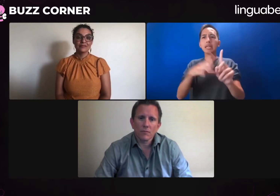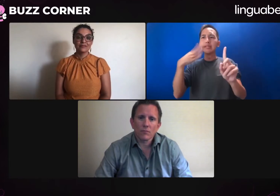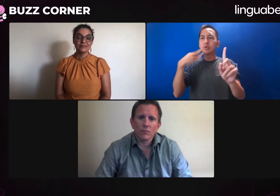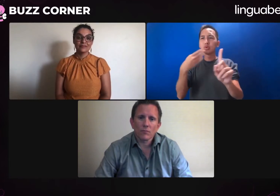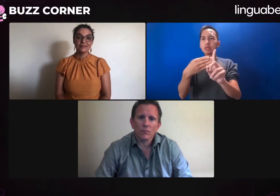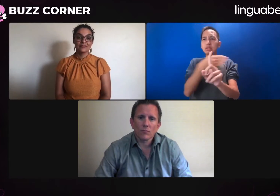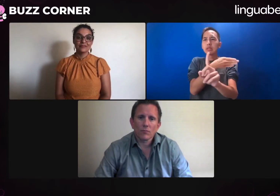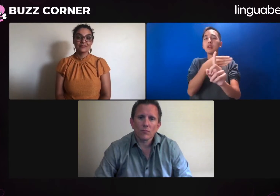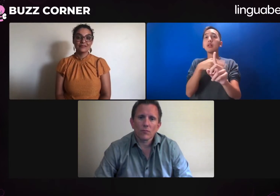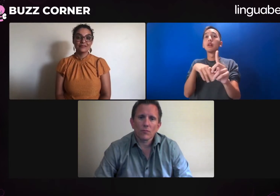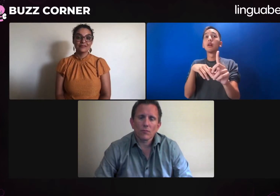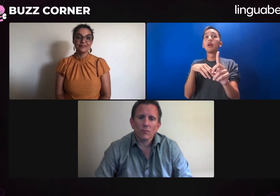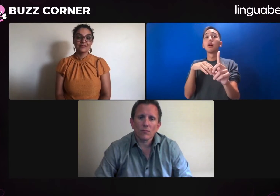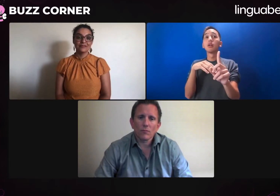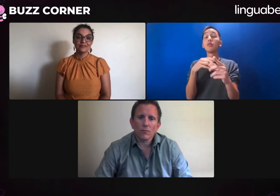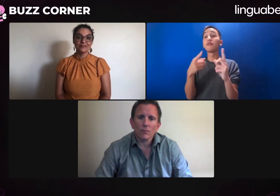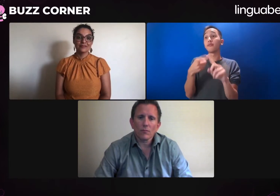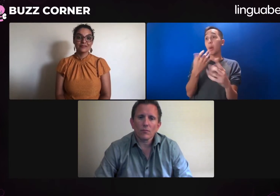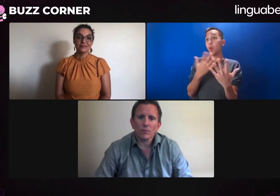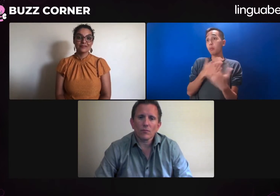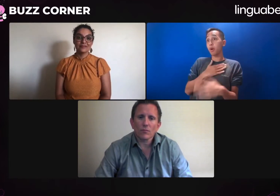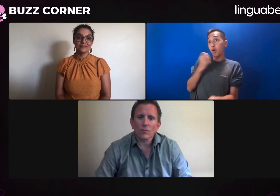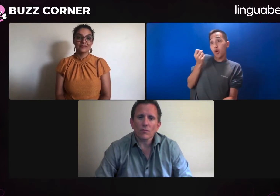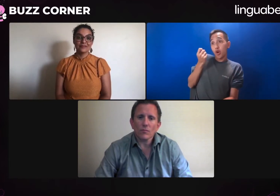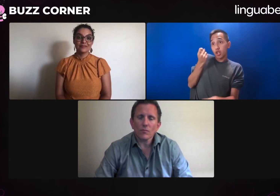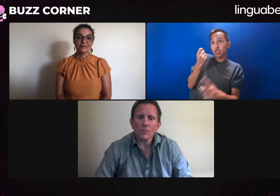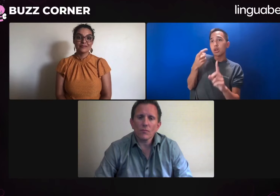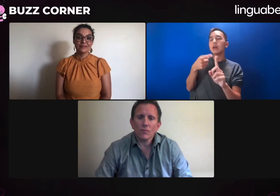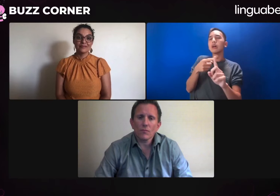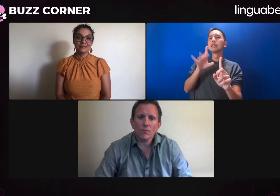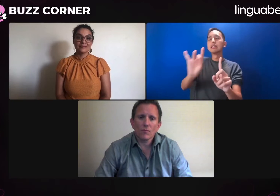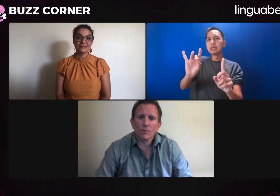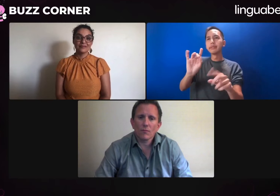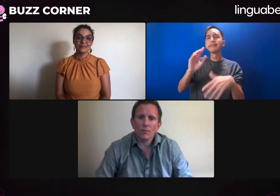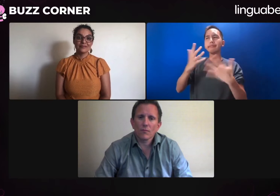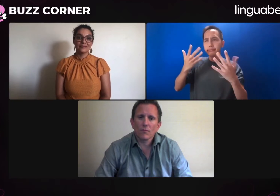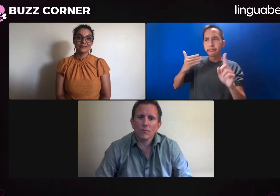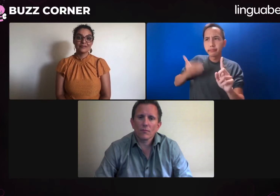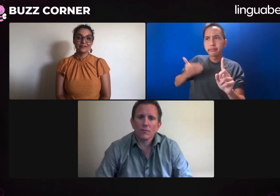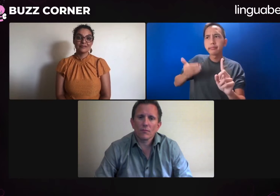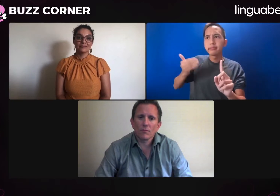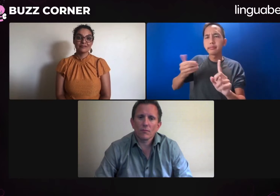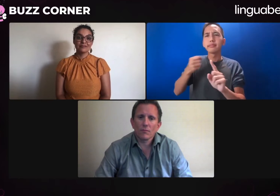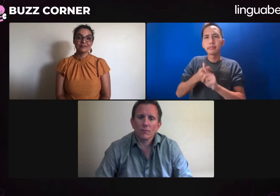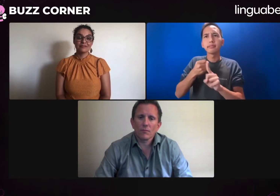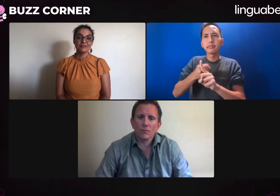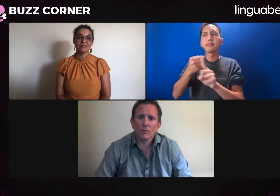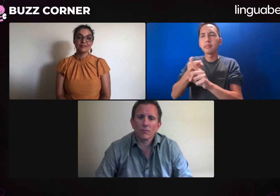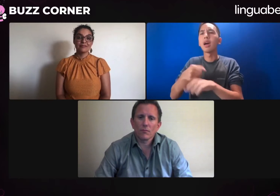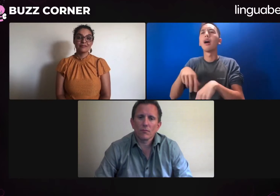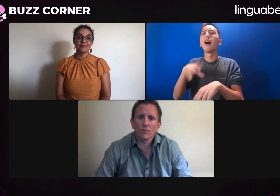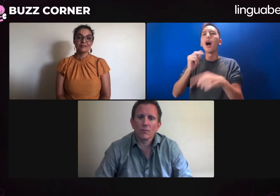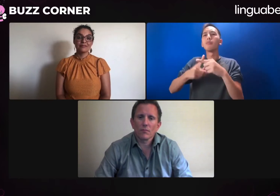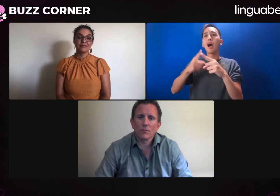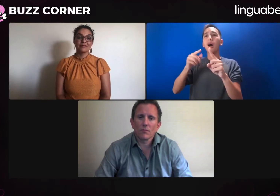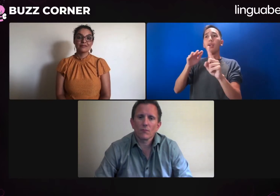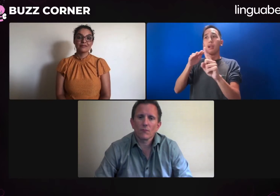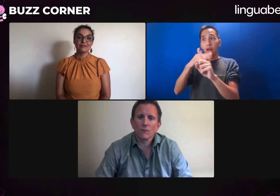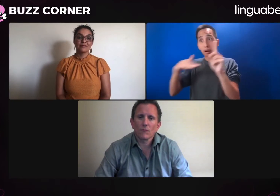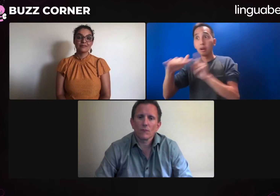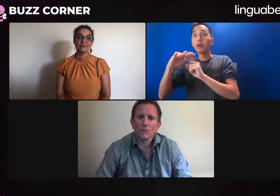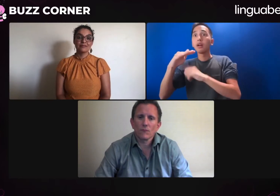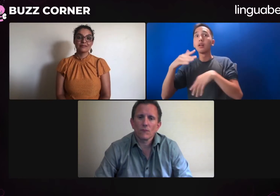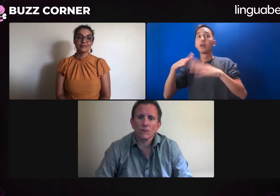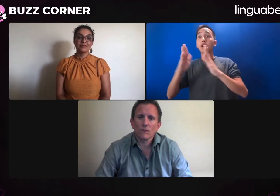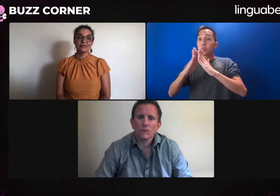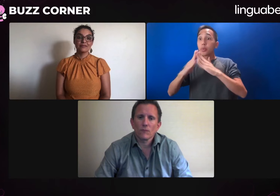lives. We never walked in the shoes. We don't know where their feelings and response may have been triggered from.